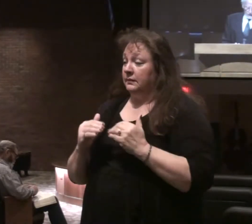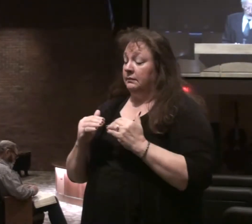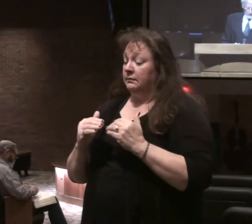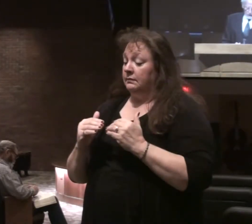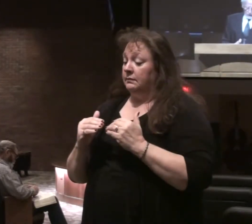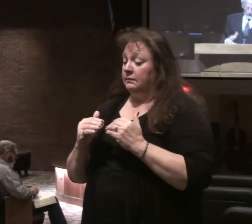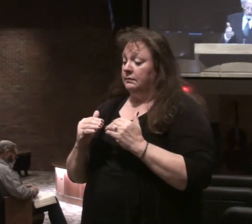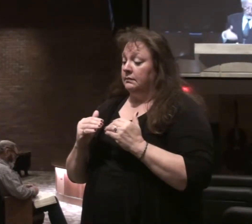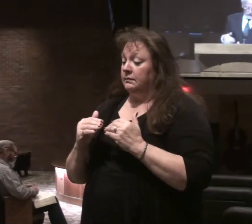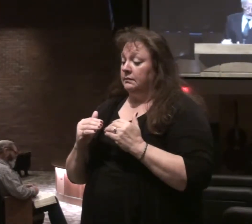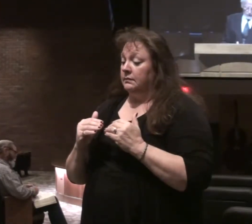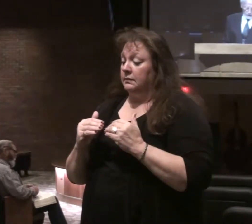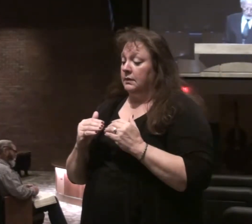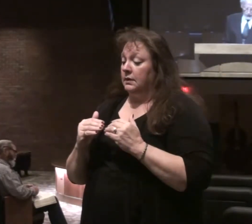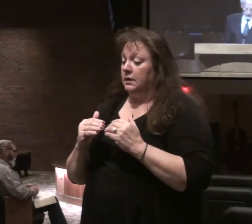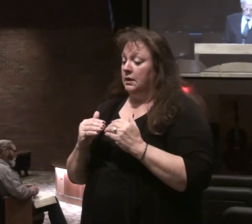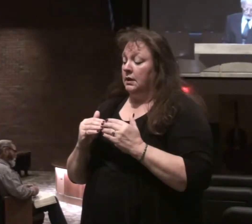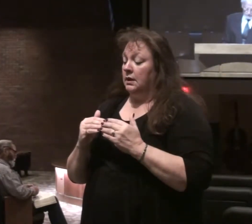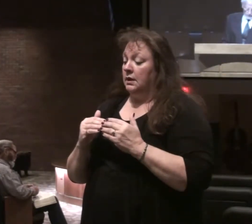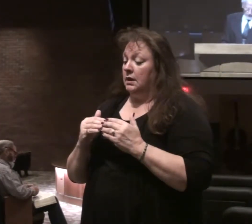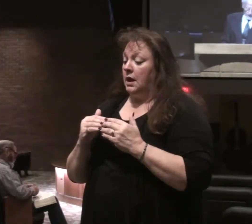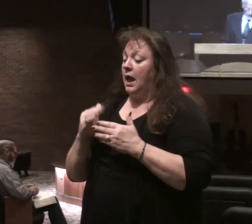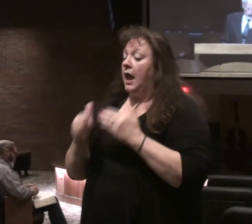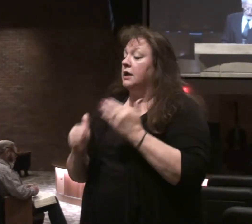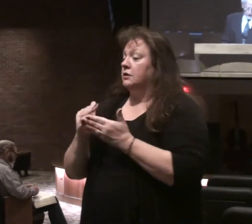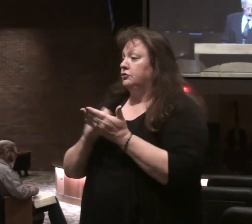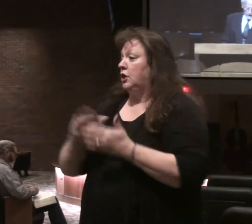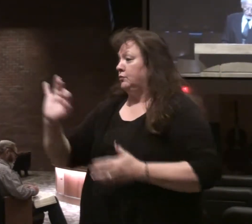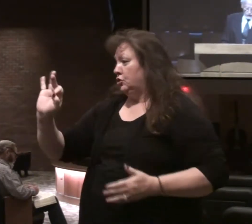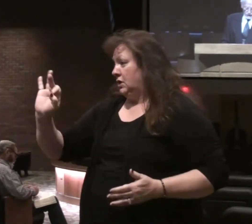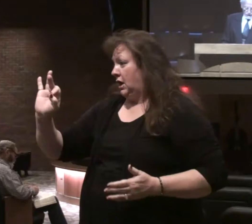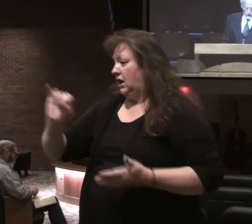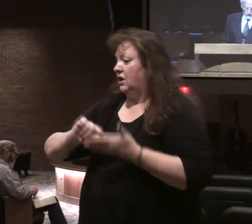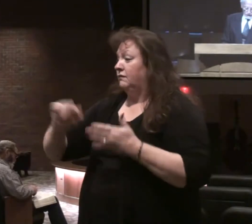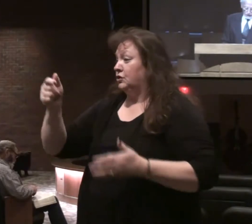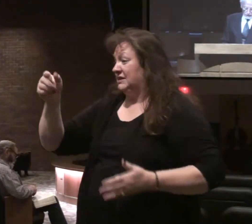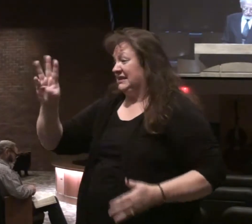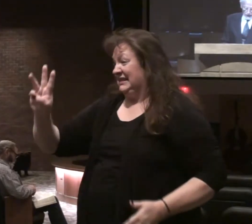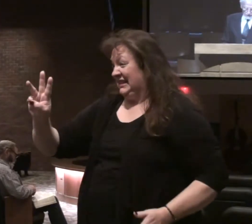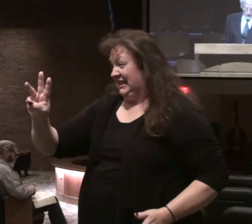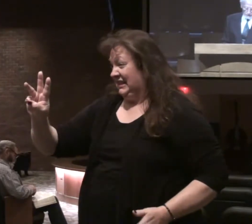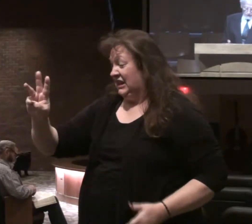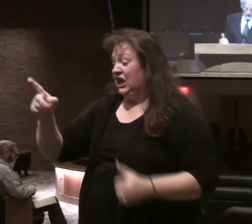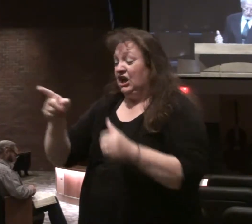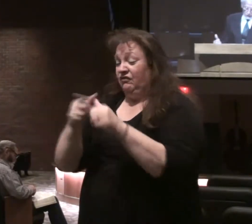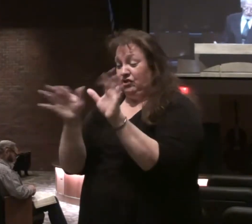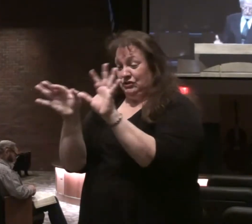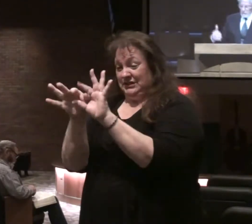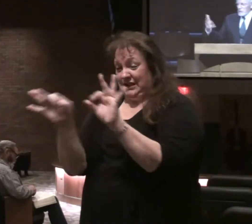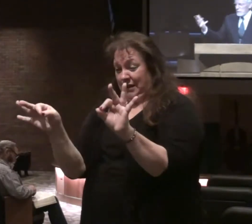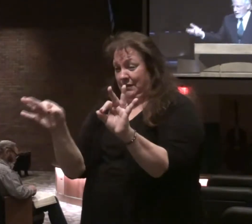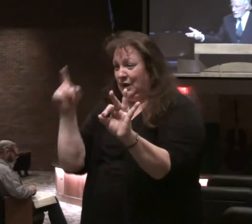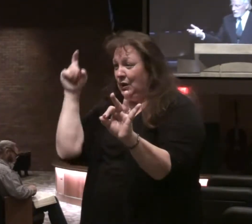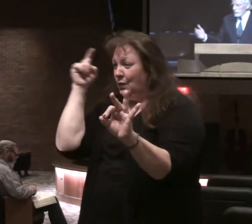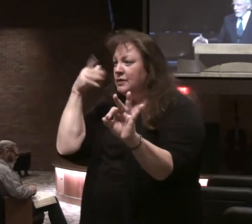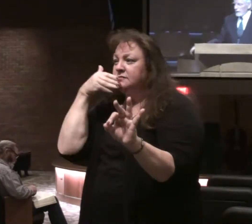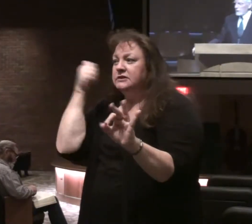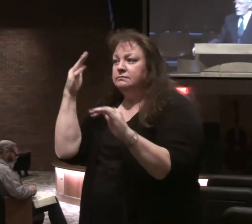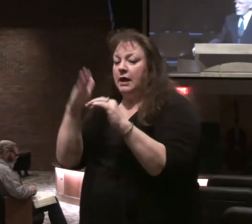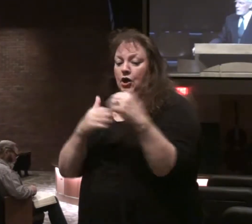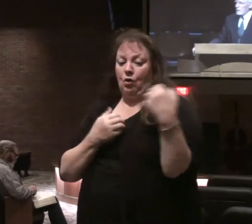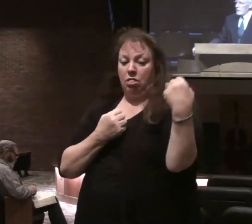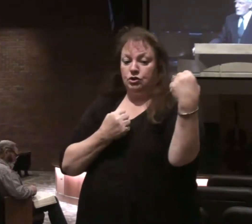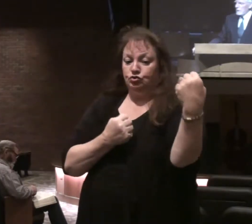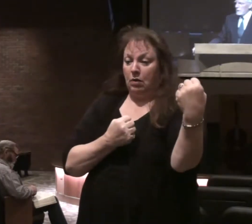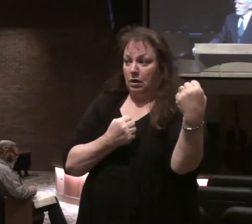end of that chapter that leads into chapter 10, he said in verse 16, the first statement, wisdom is better than